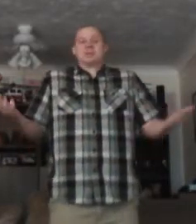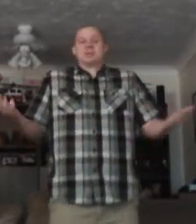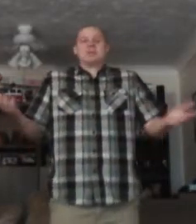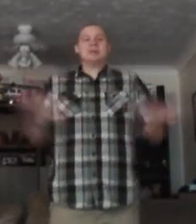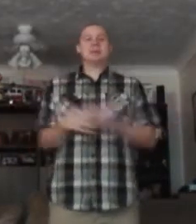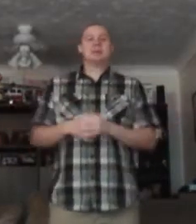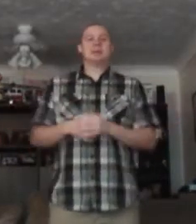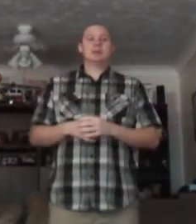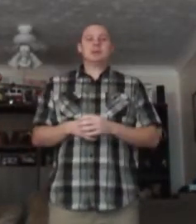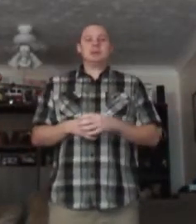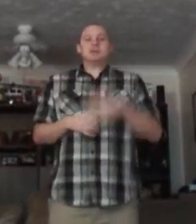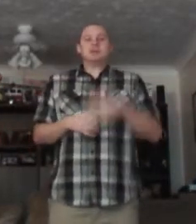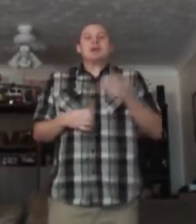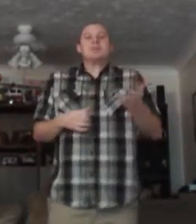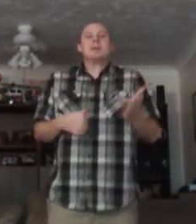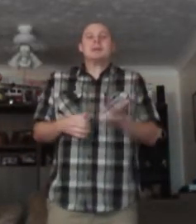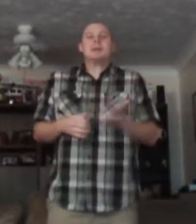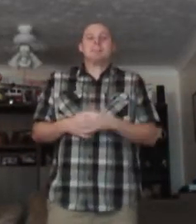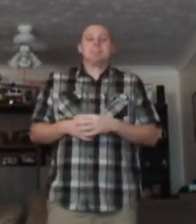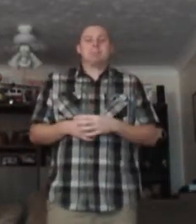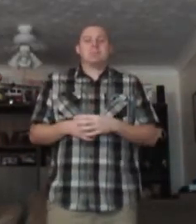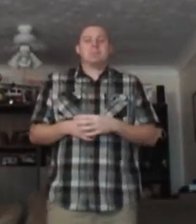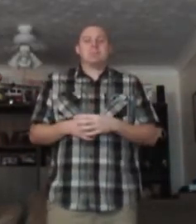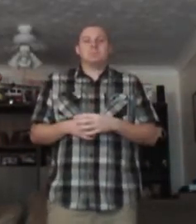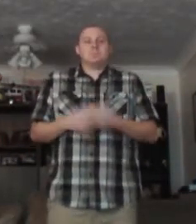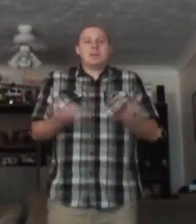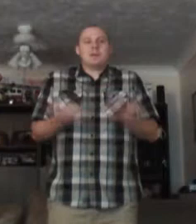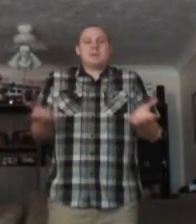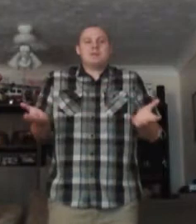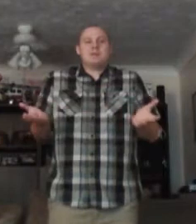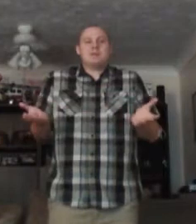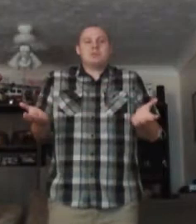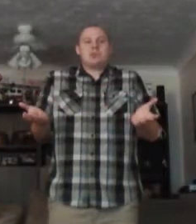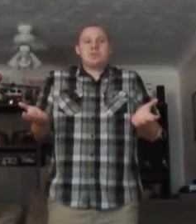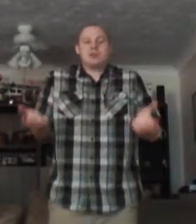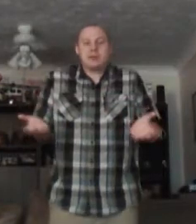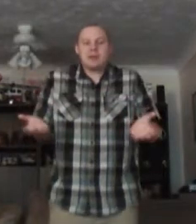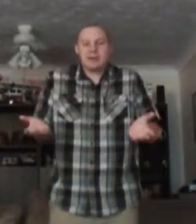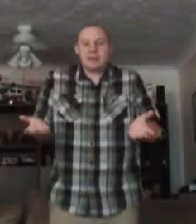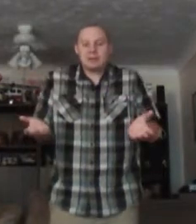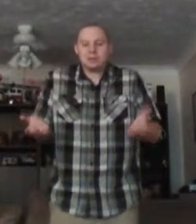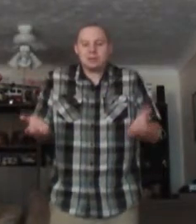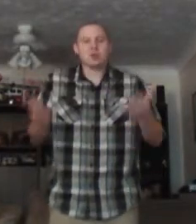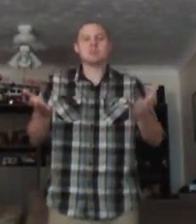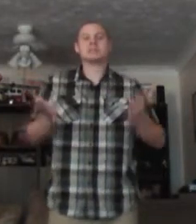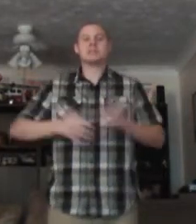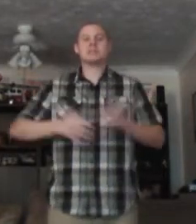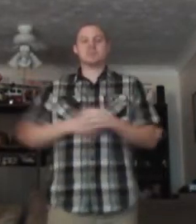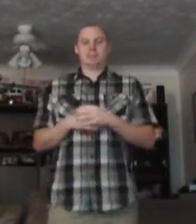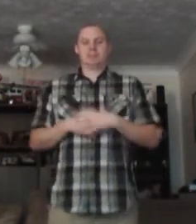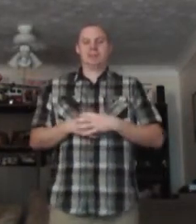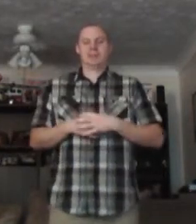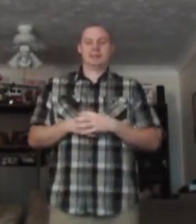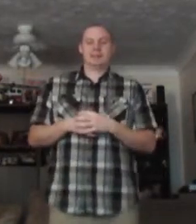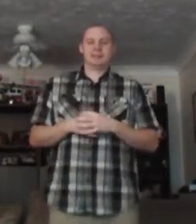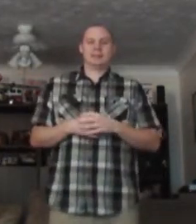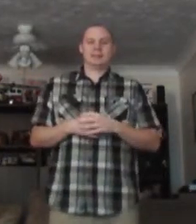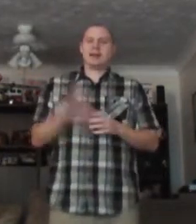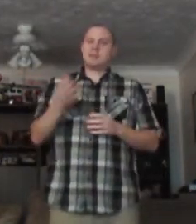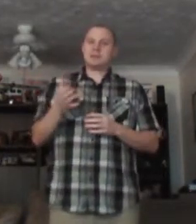screaming? Do you try and put it out? What happens if you try and put it out and you are unsuccessful? I am here today